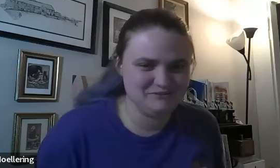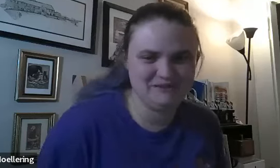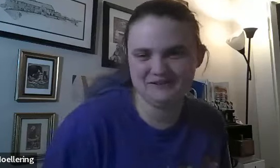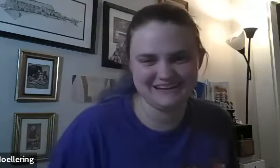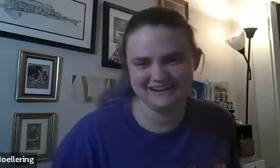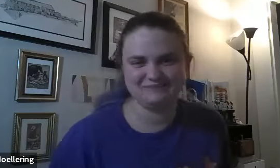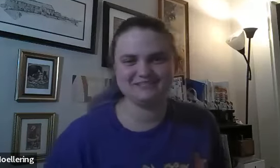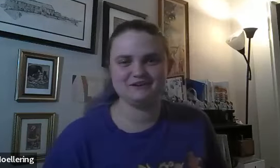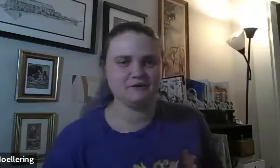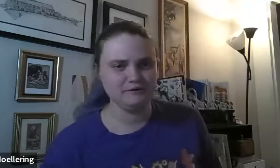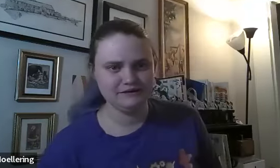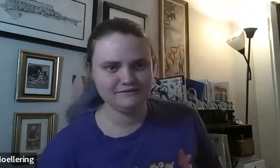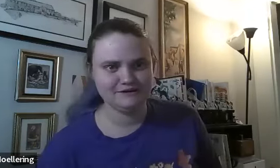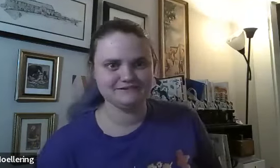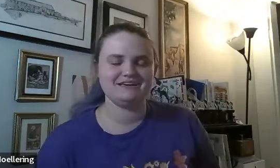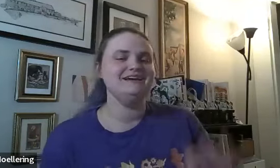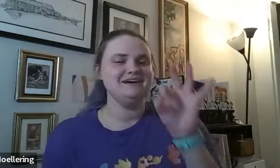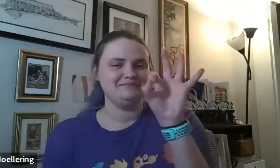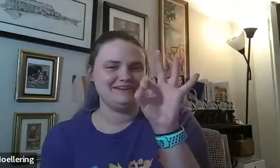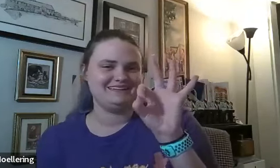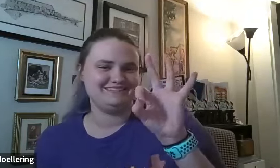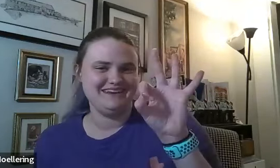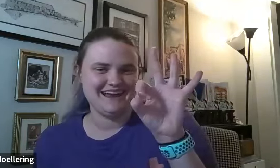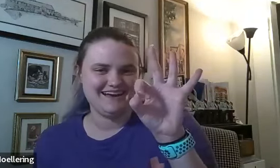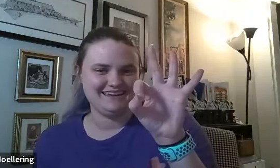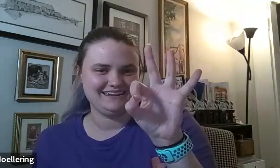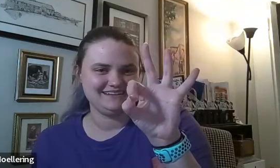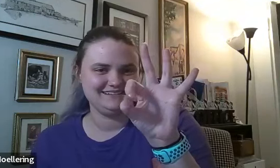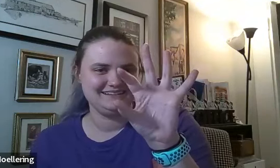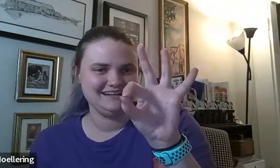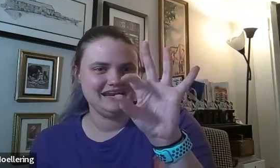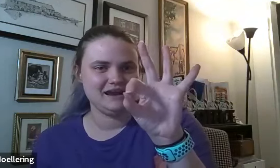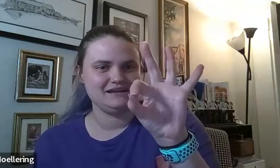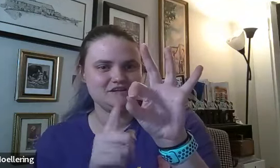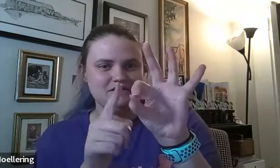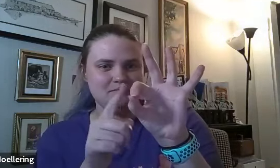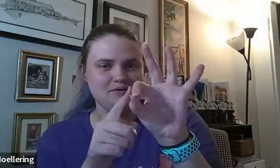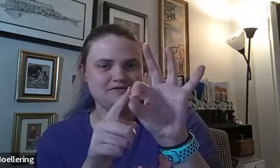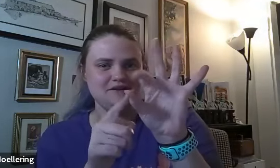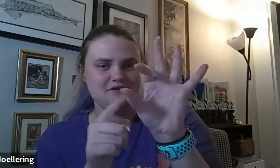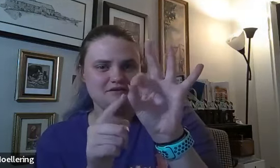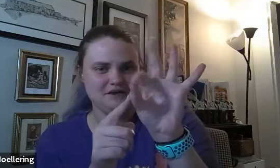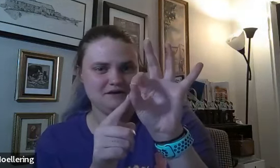be looking at everyone's screen going, what did everyone else say? But yes, so 9. 9 is going to be that pointer finger and our